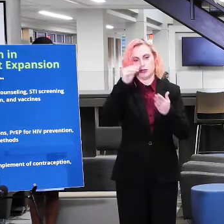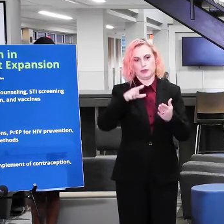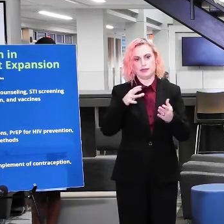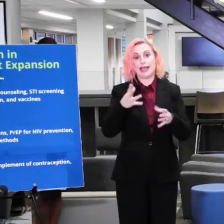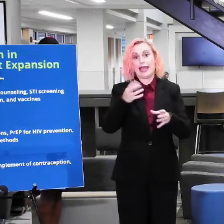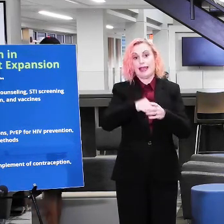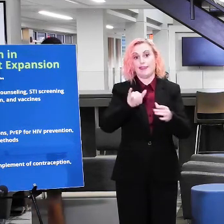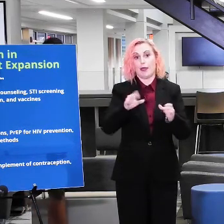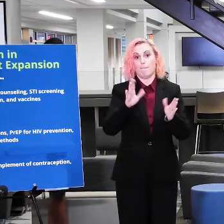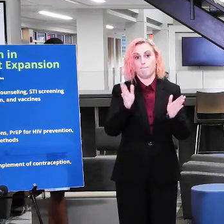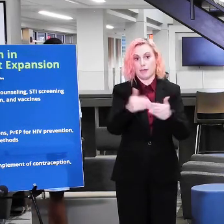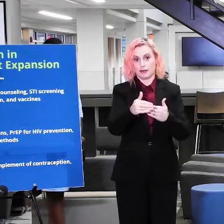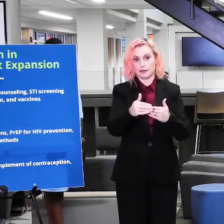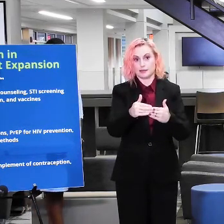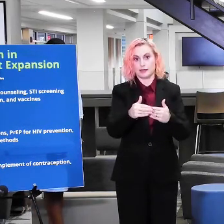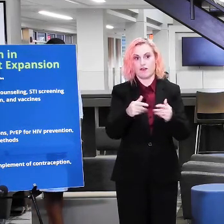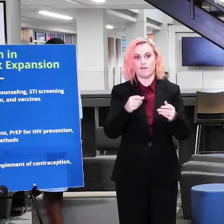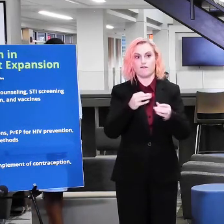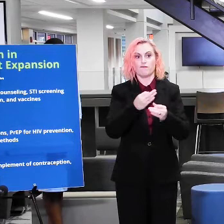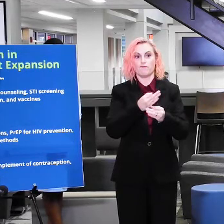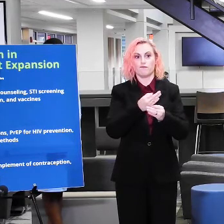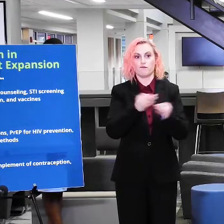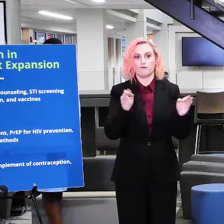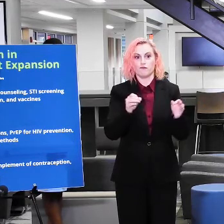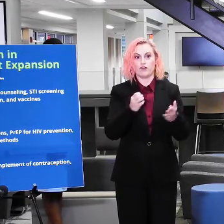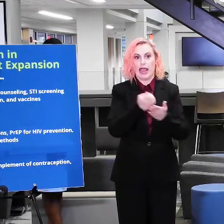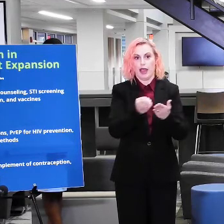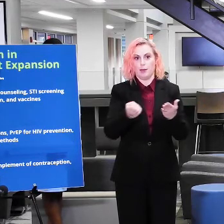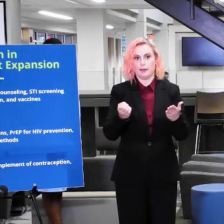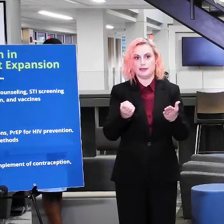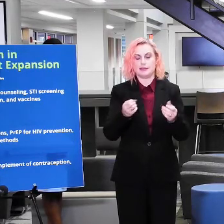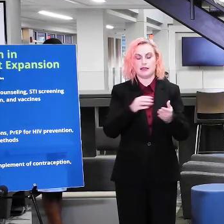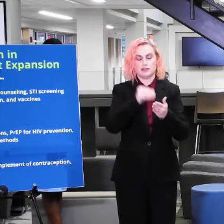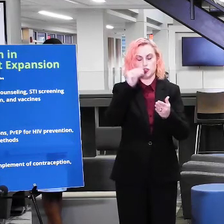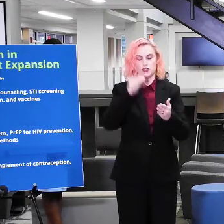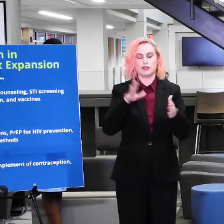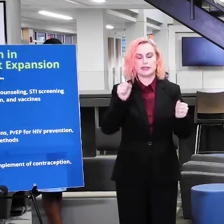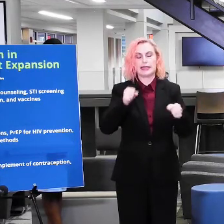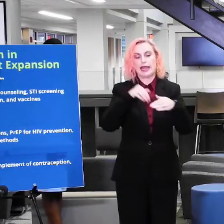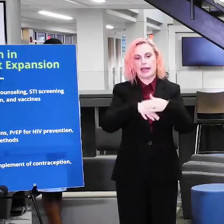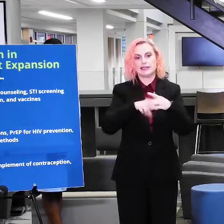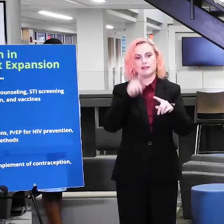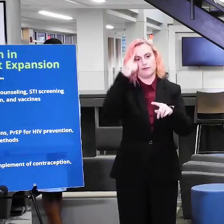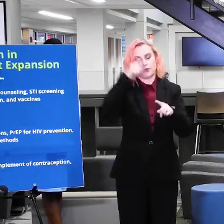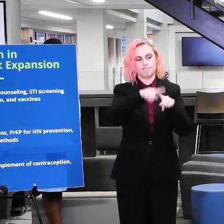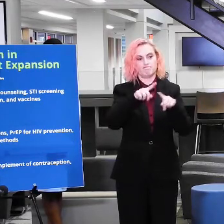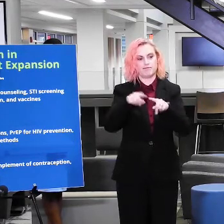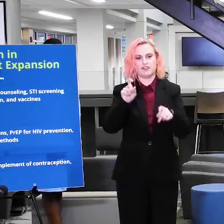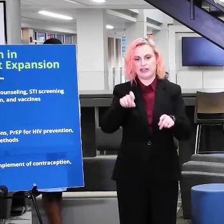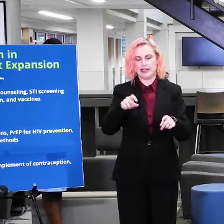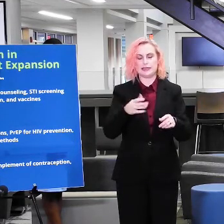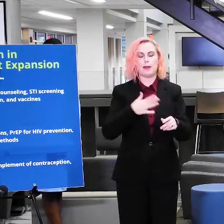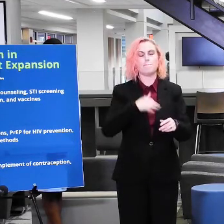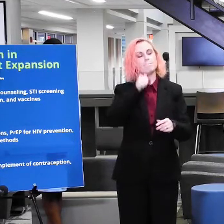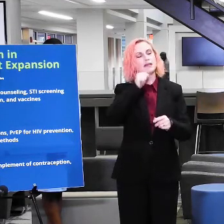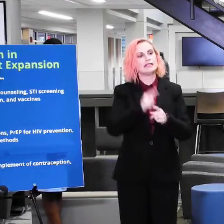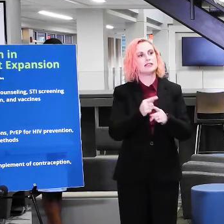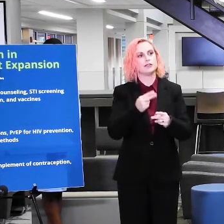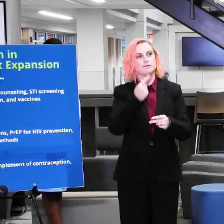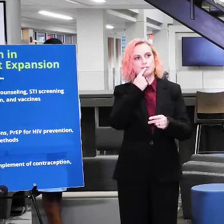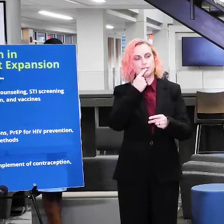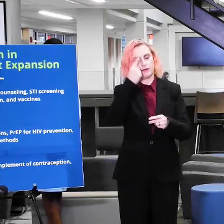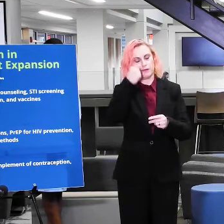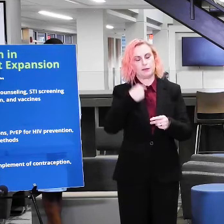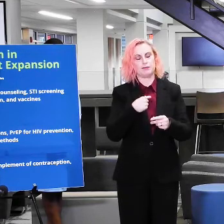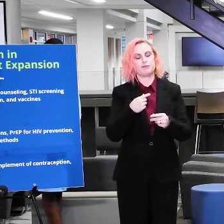elements that collegians can access and utilize for different needs. My sister mentioned to me how heartbreaking it was for